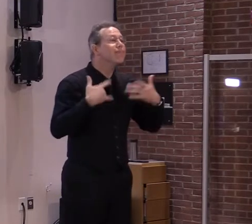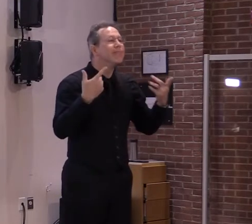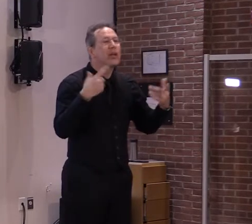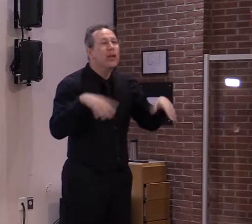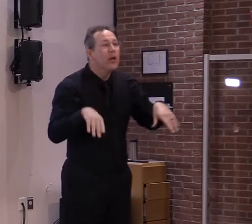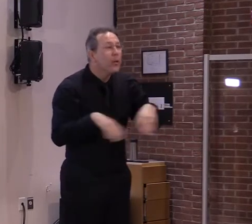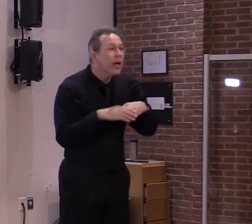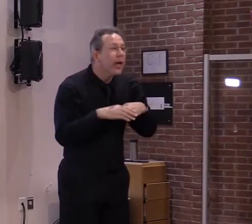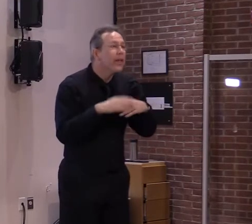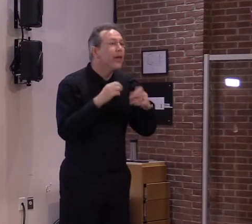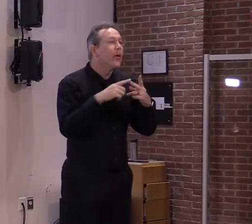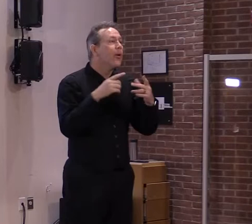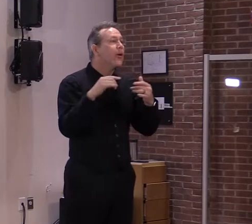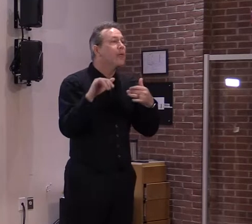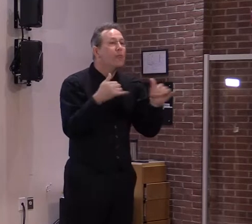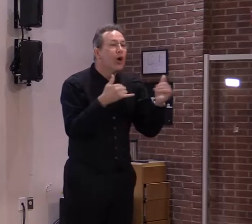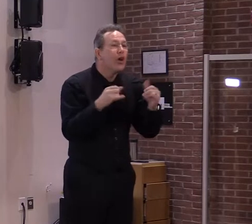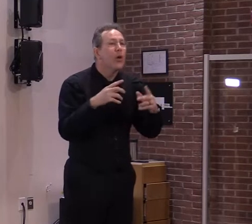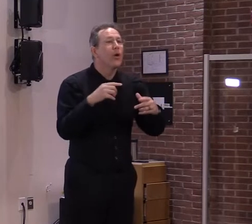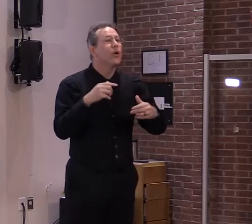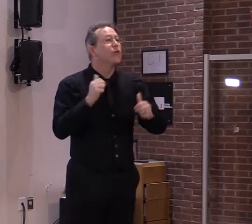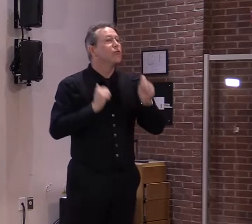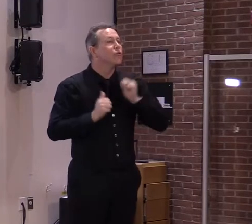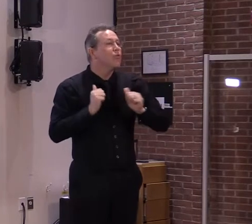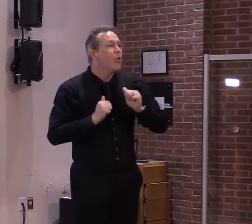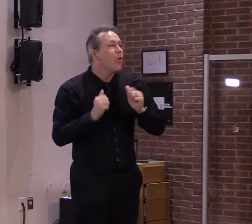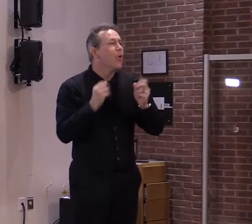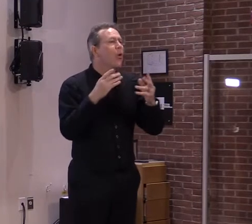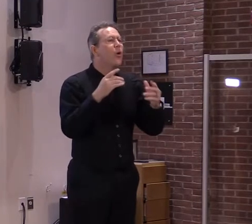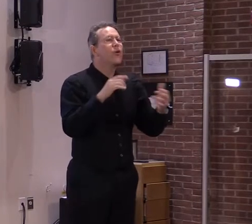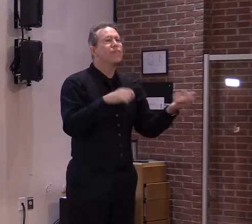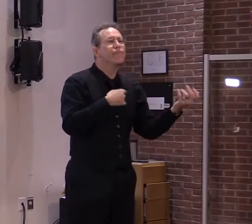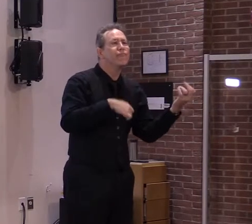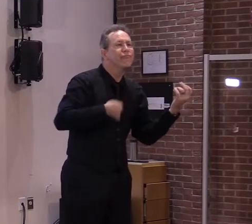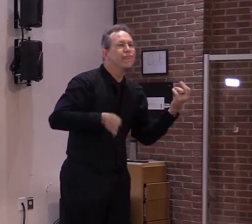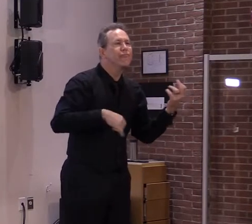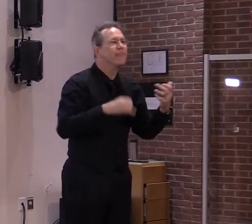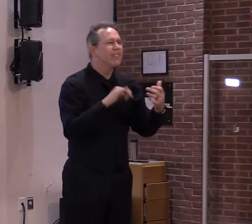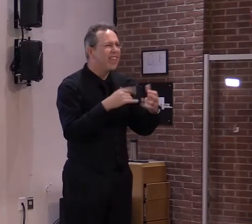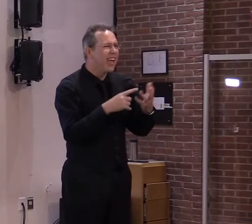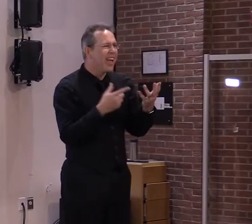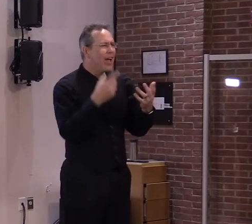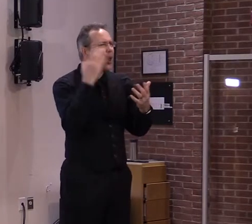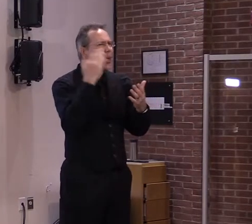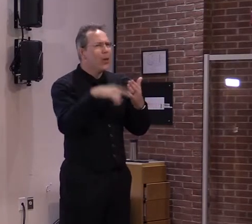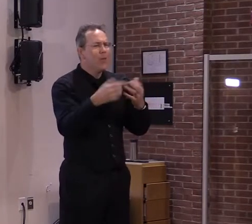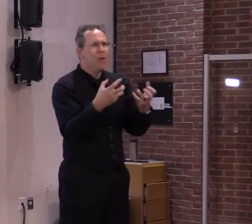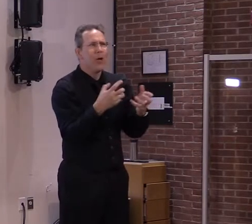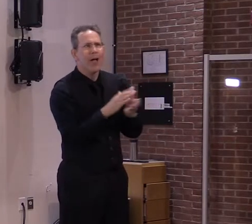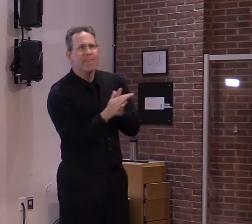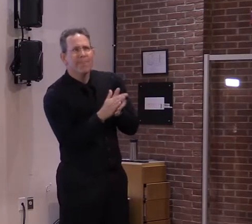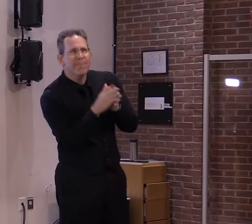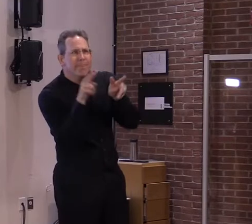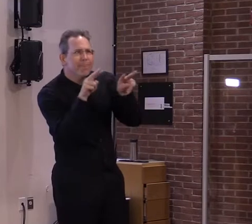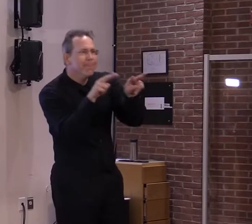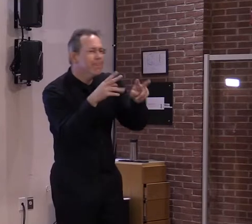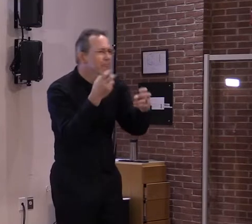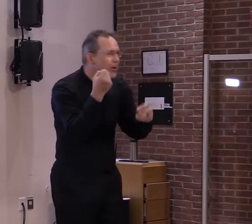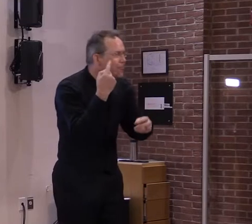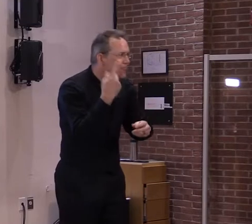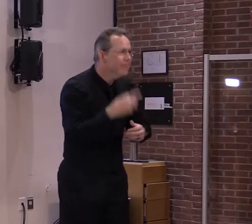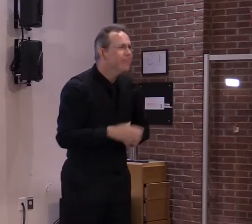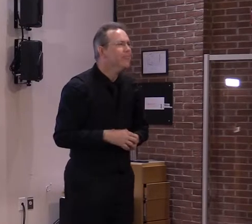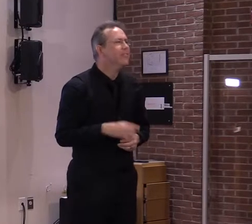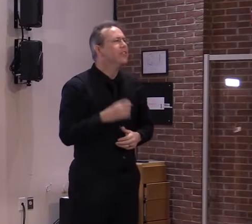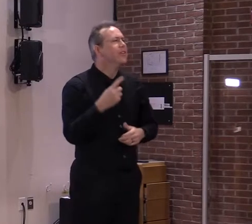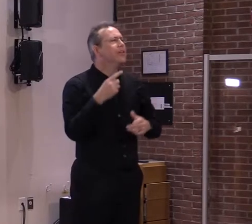and community gatherings. In addition to the gathering size increases that will be allowed between now and July, we want to